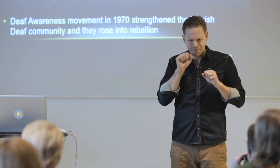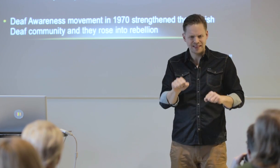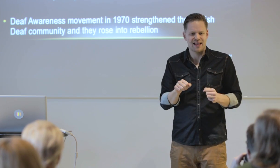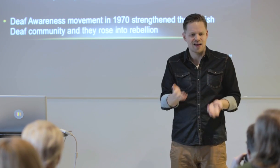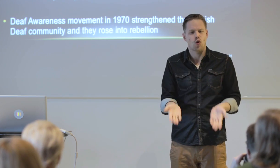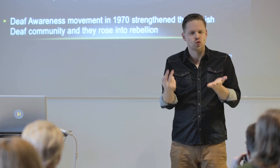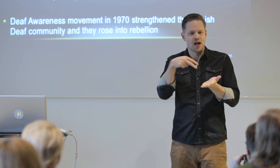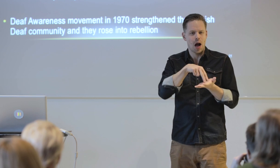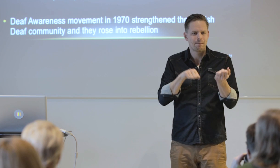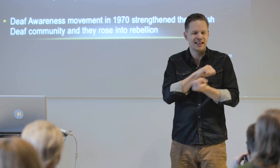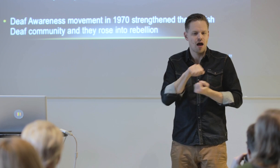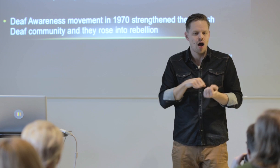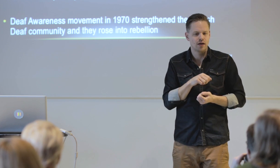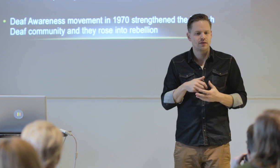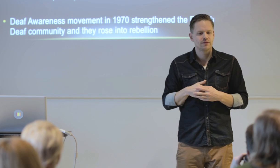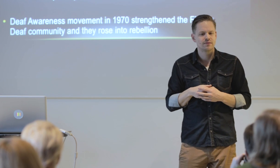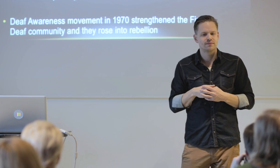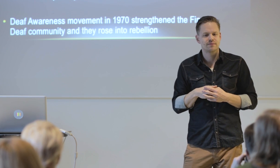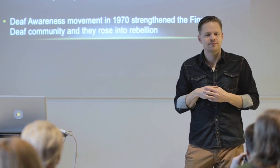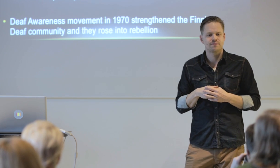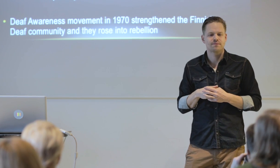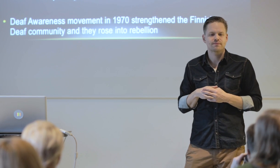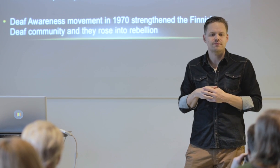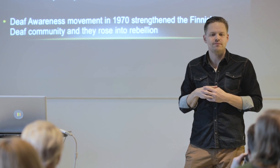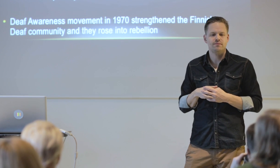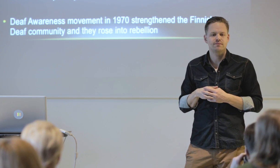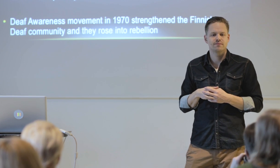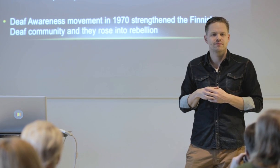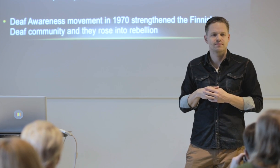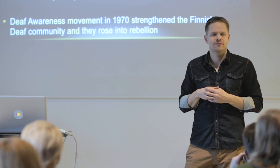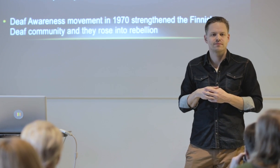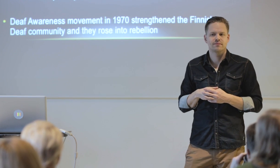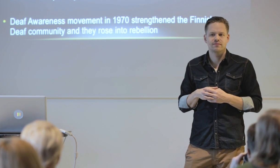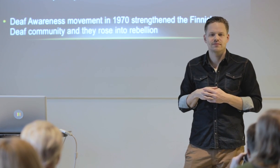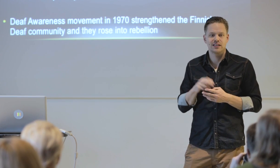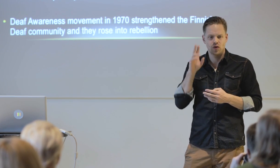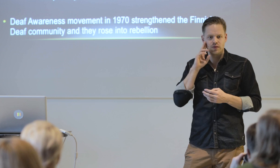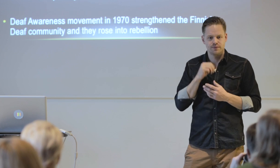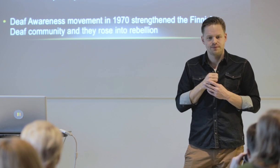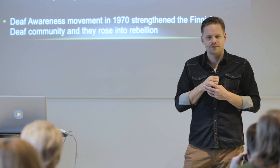there was deaf people coming from America to Finland and saying that we need to strengthen our the Finnish deaf.